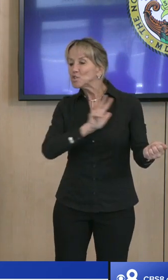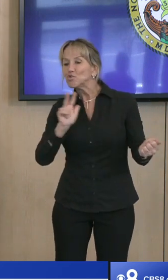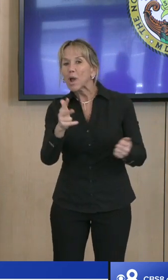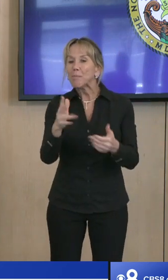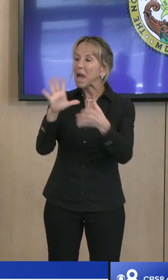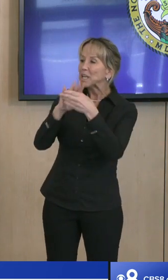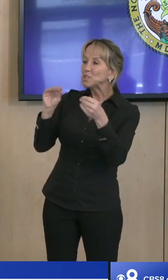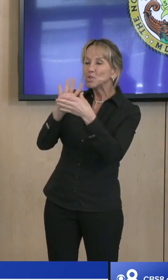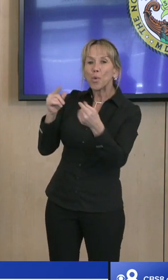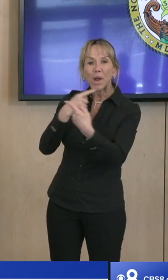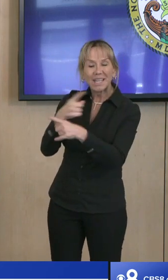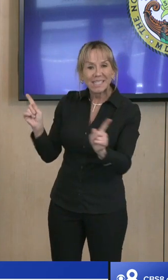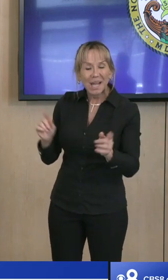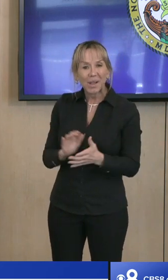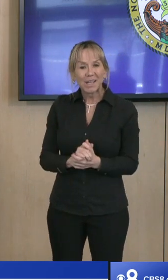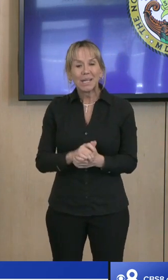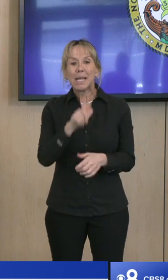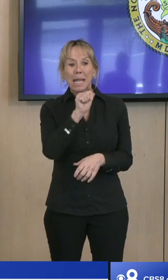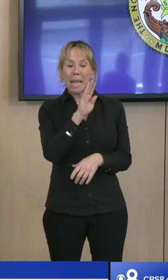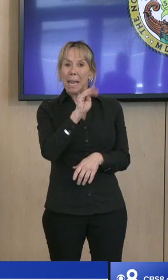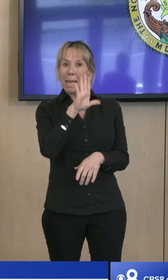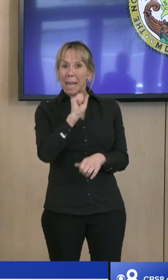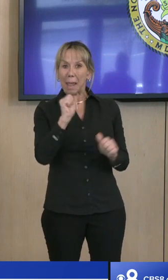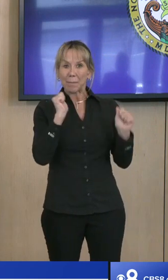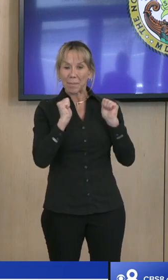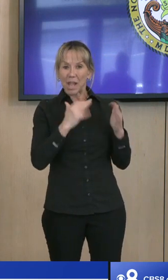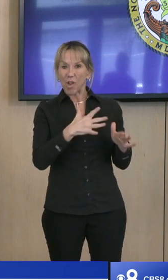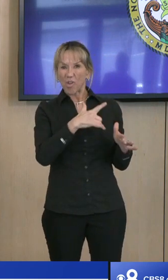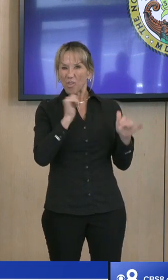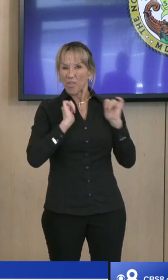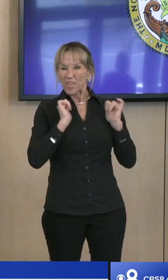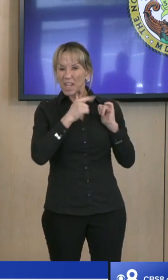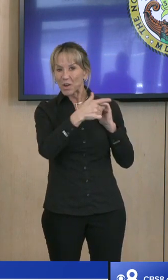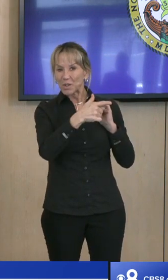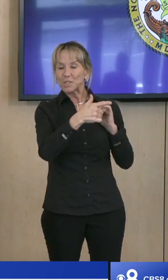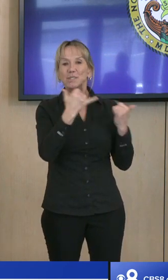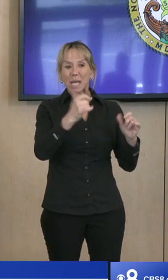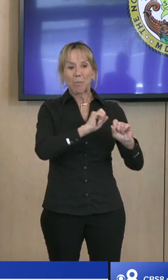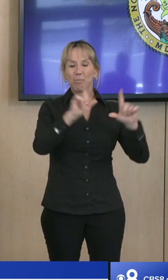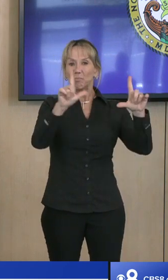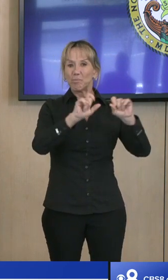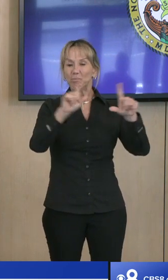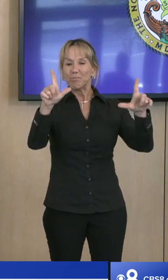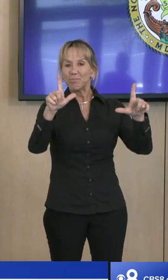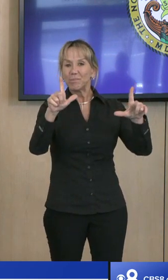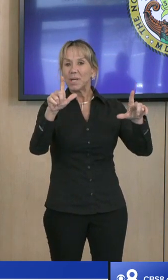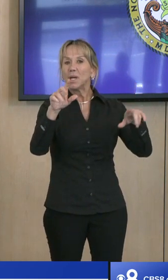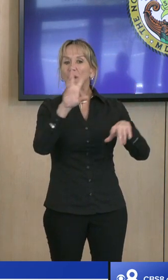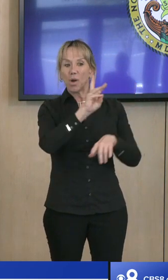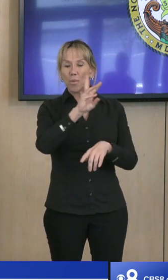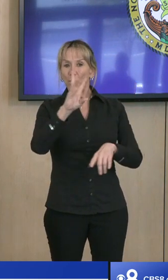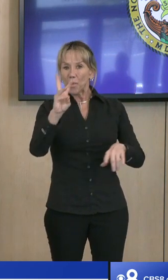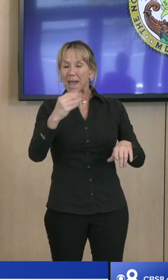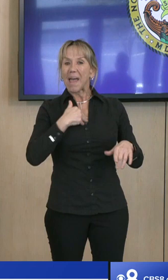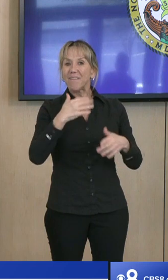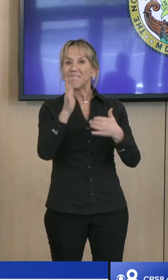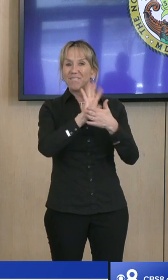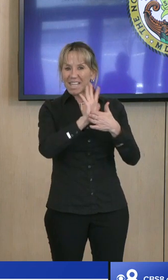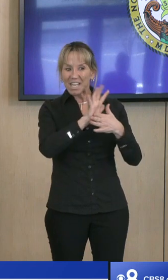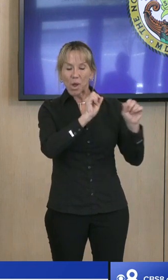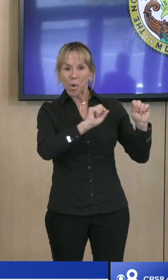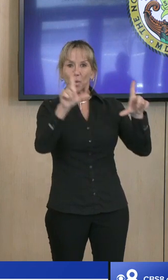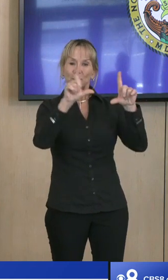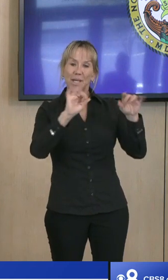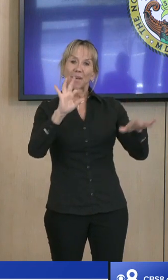families. Lambs Players Theater in Coronado has posted videos on its web book page, including one